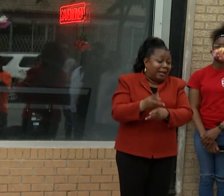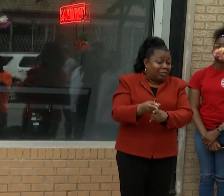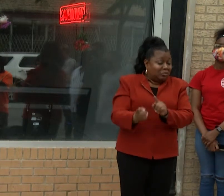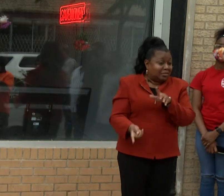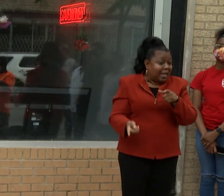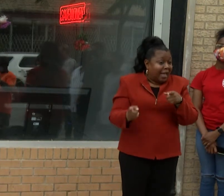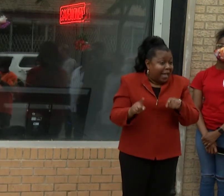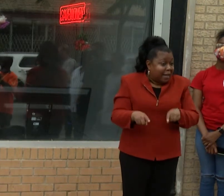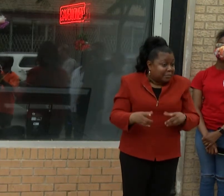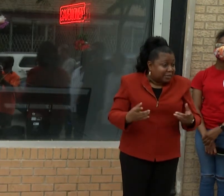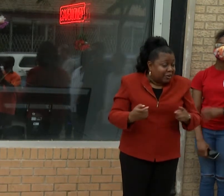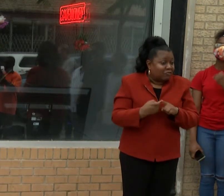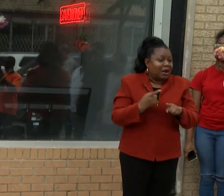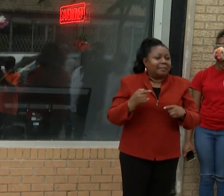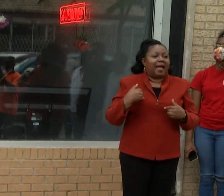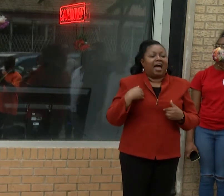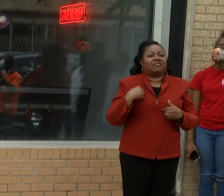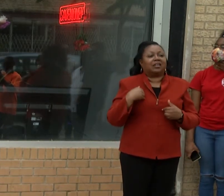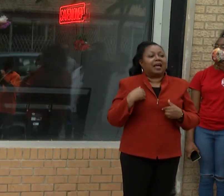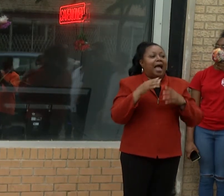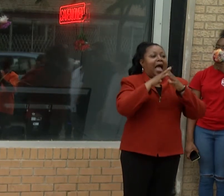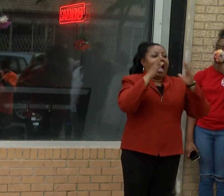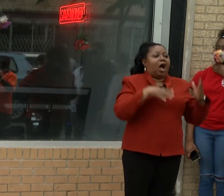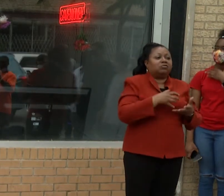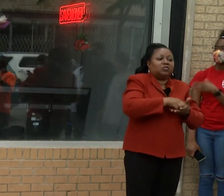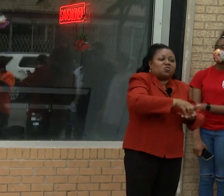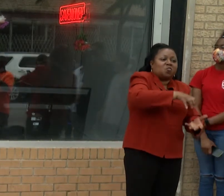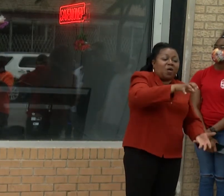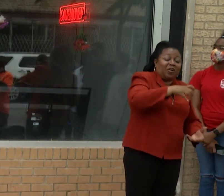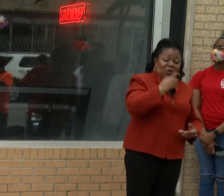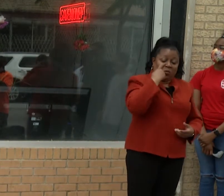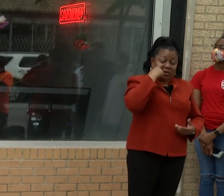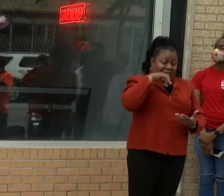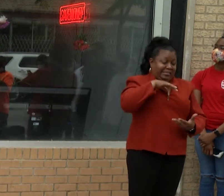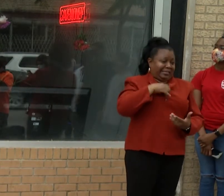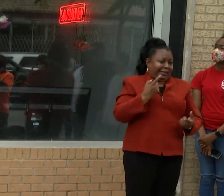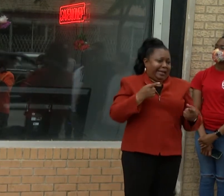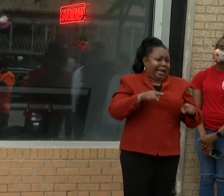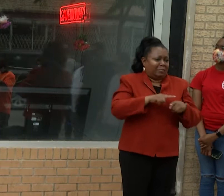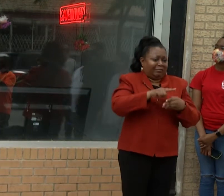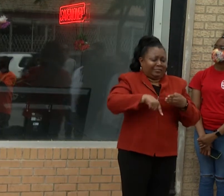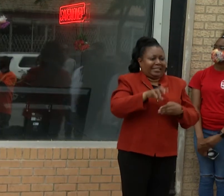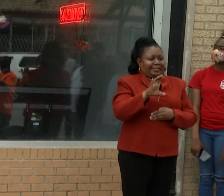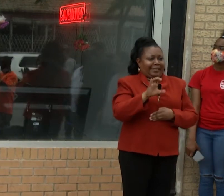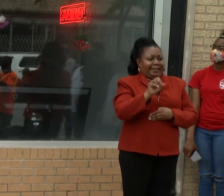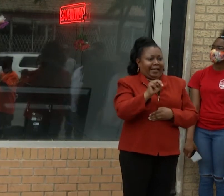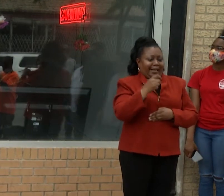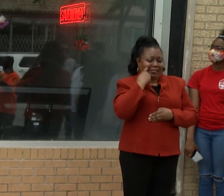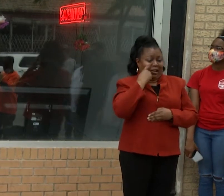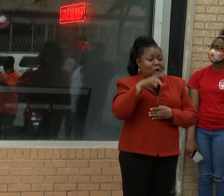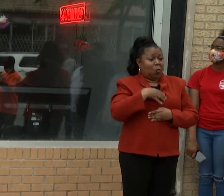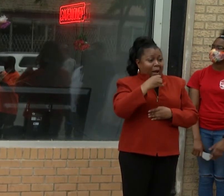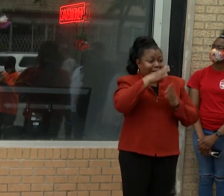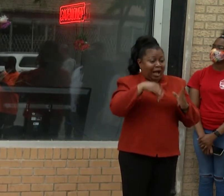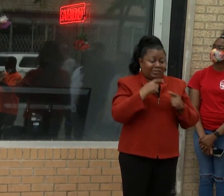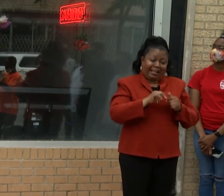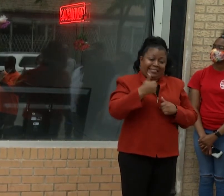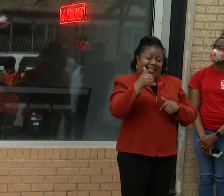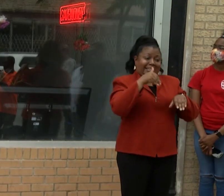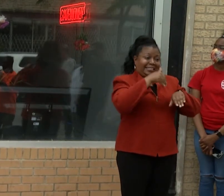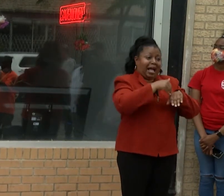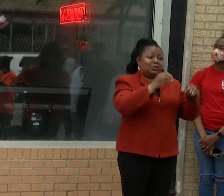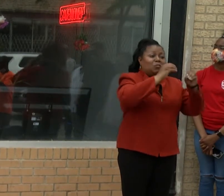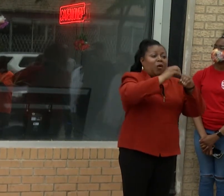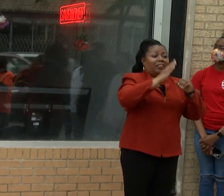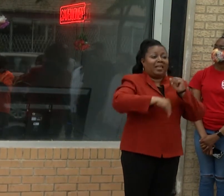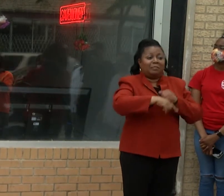come from having household wealth. A recent study that came out in CNN recently said that white households have 10 times the wealth of